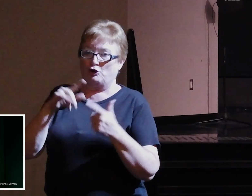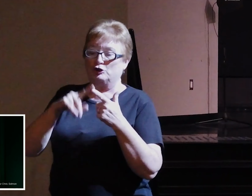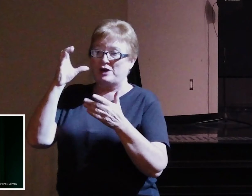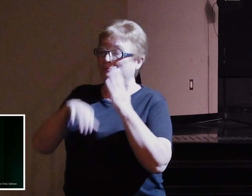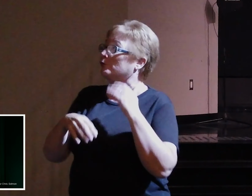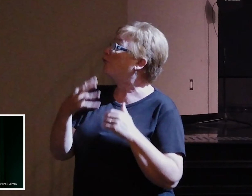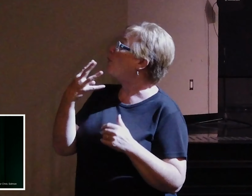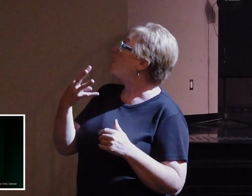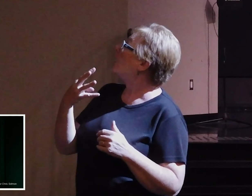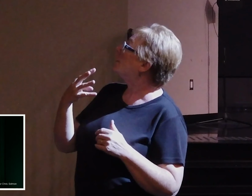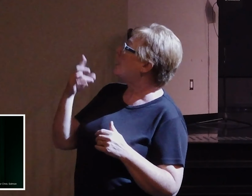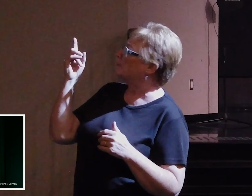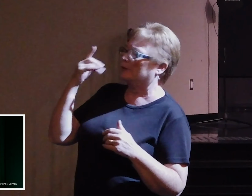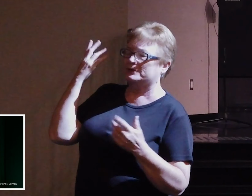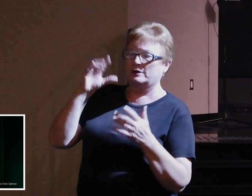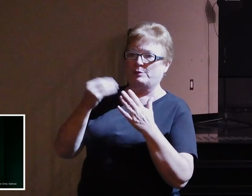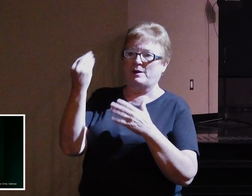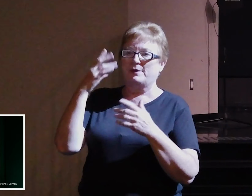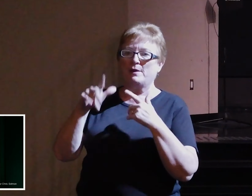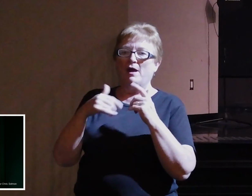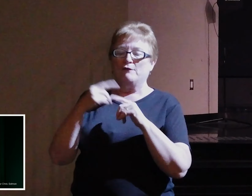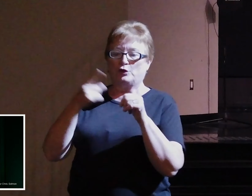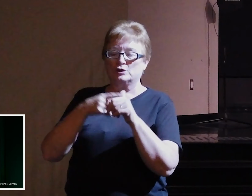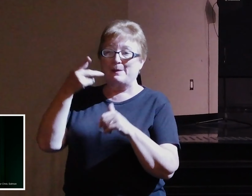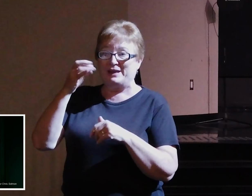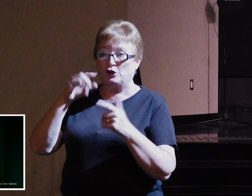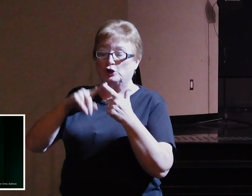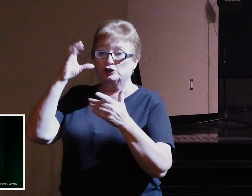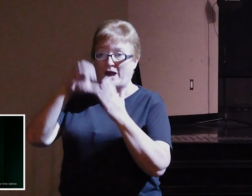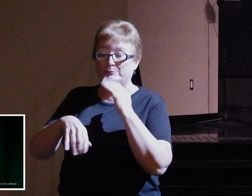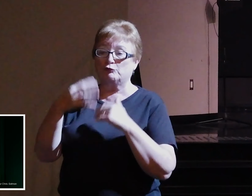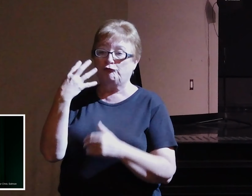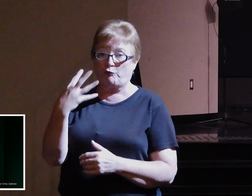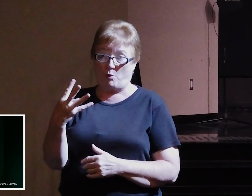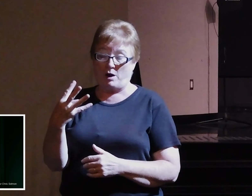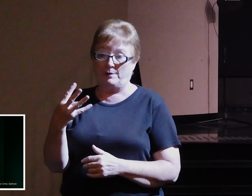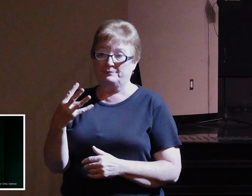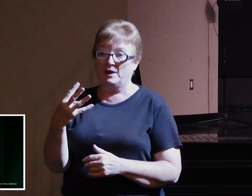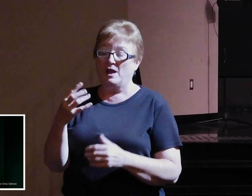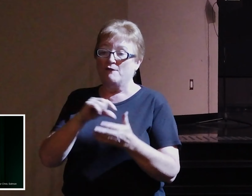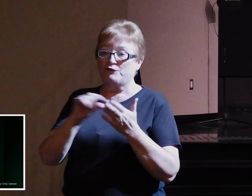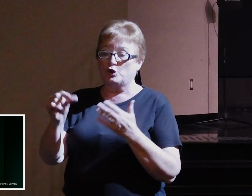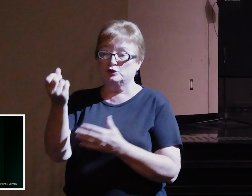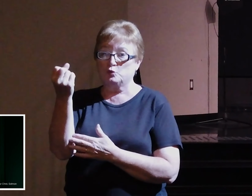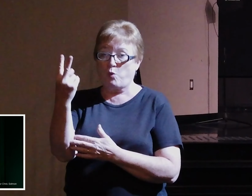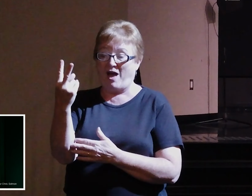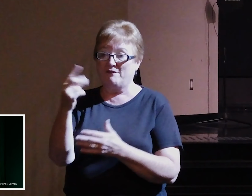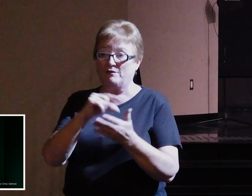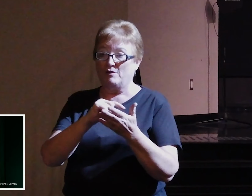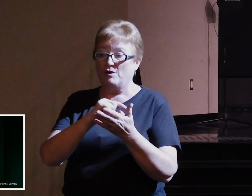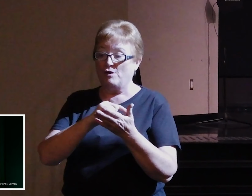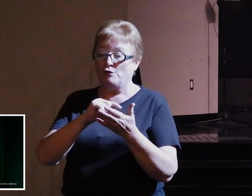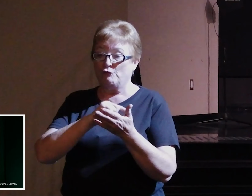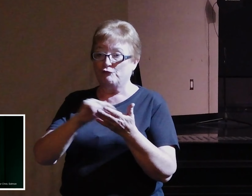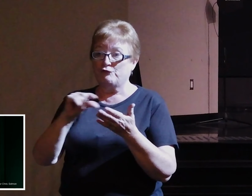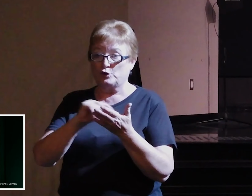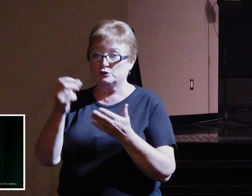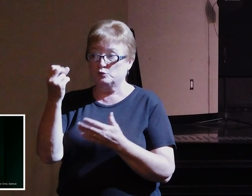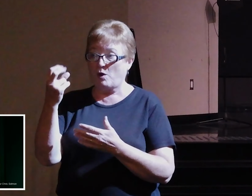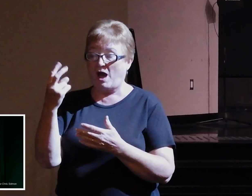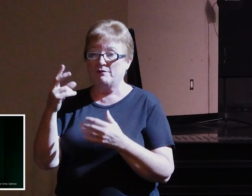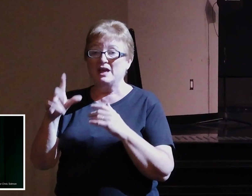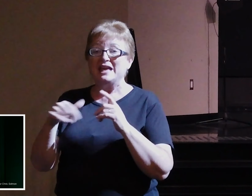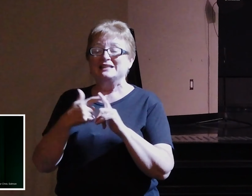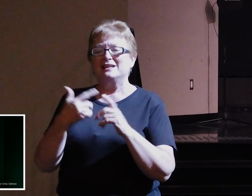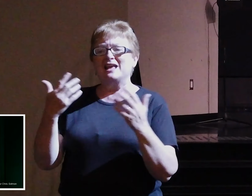Just so you have context, the people that the apostle Peter is addressing in this letter live in what is now known as modern-day